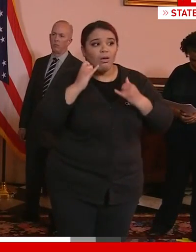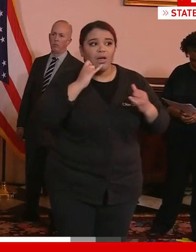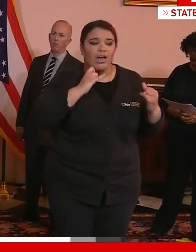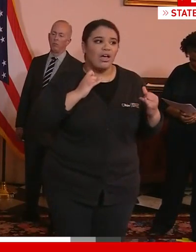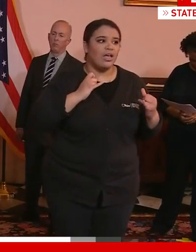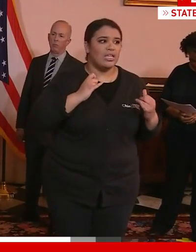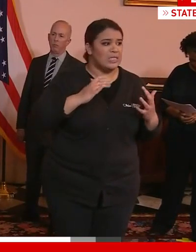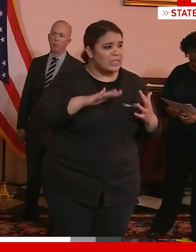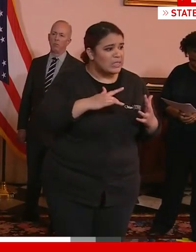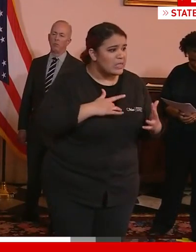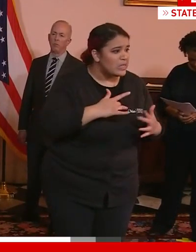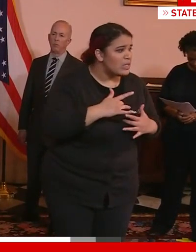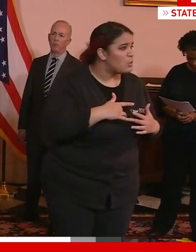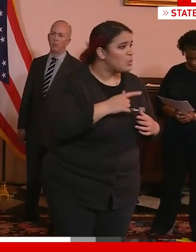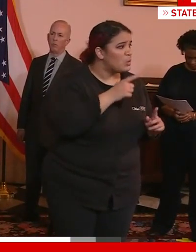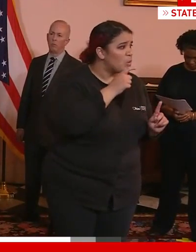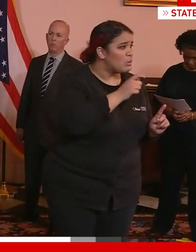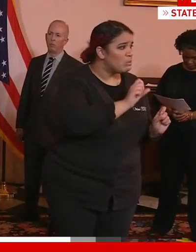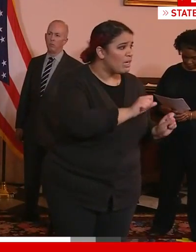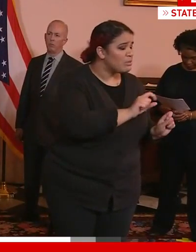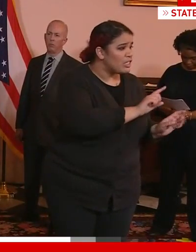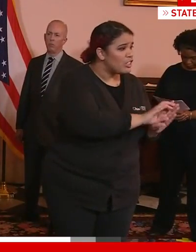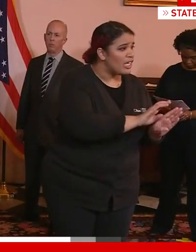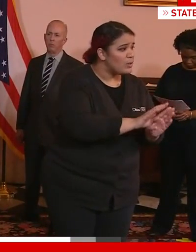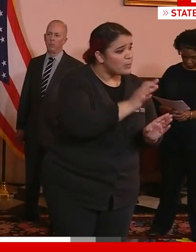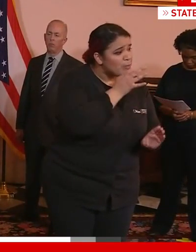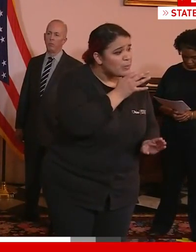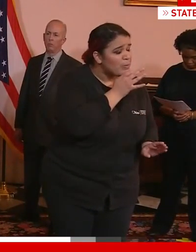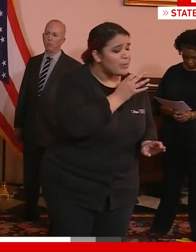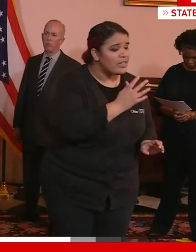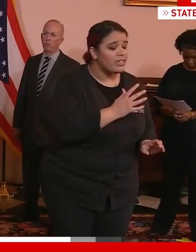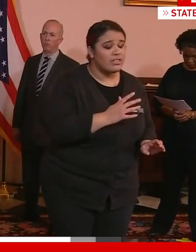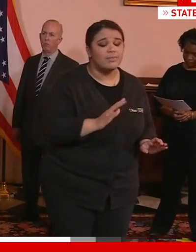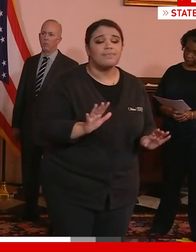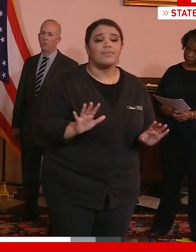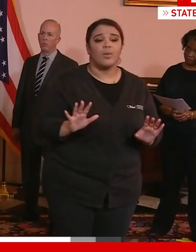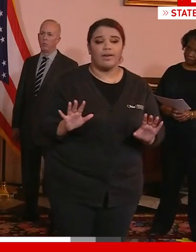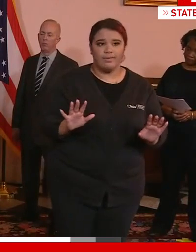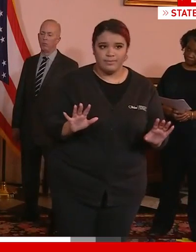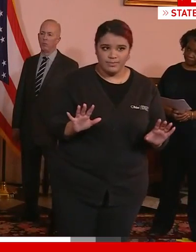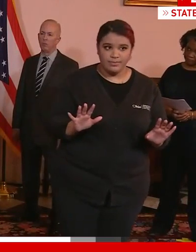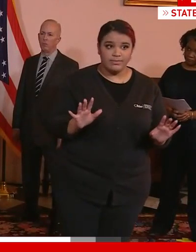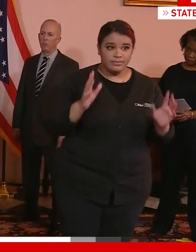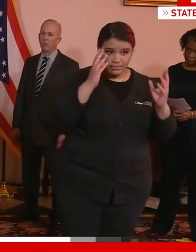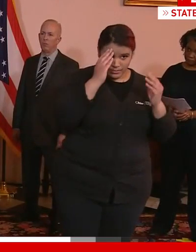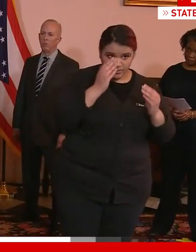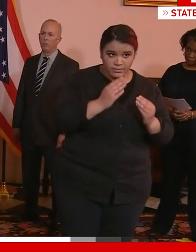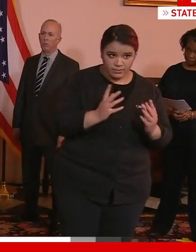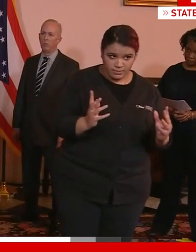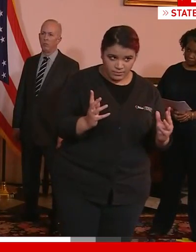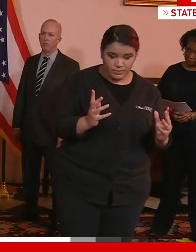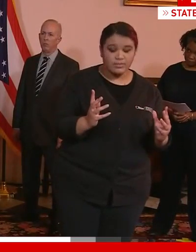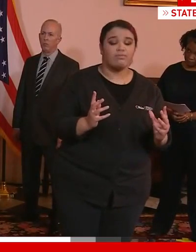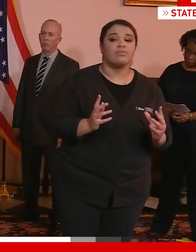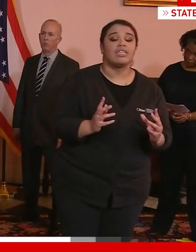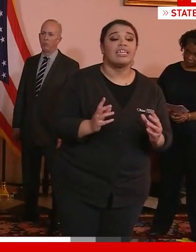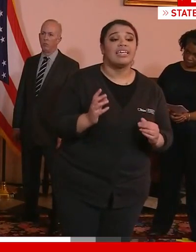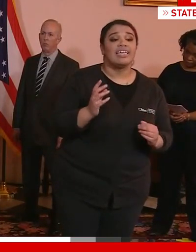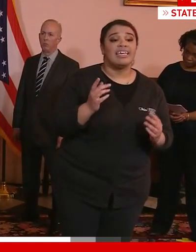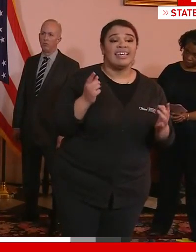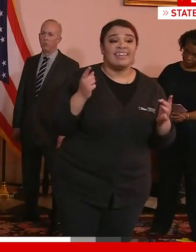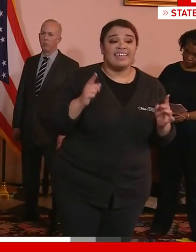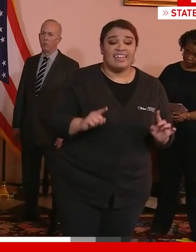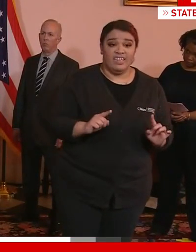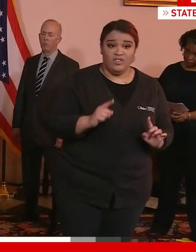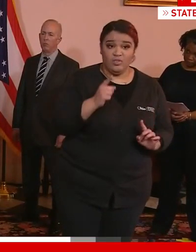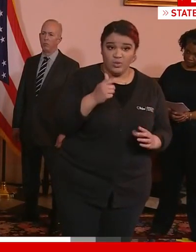down. Look, you can help yourselves here by making sure that if you have an employee who is ill